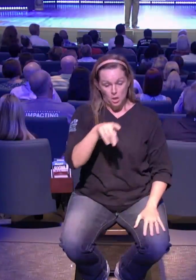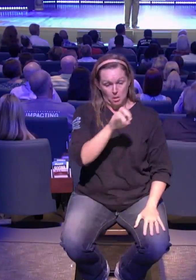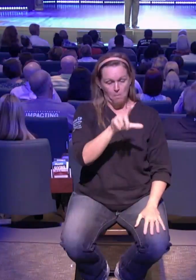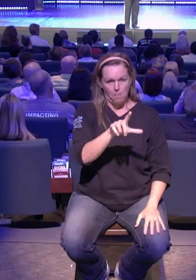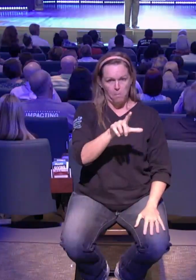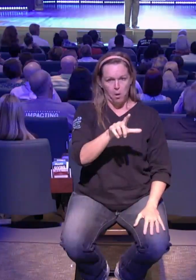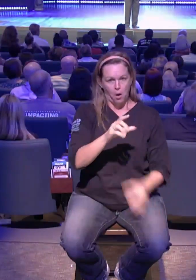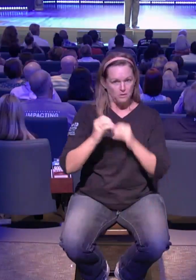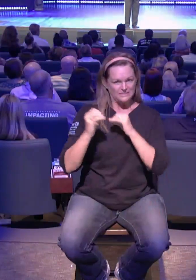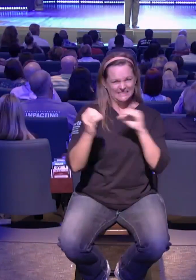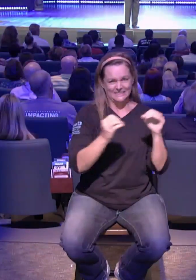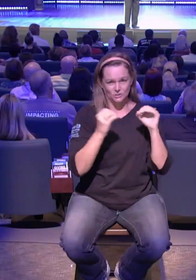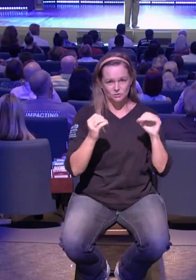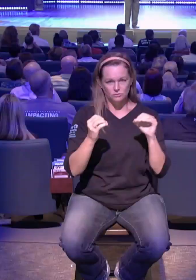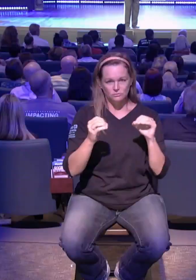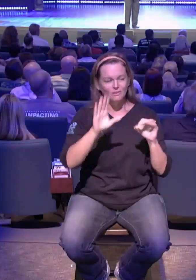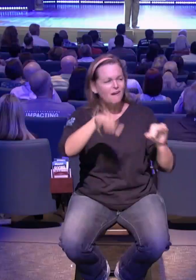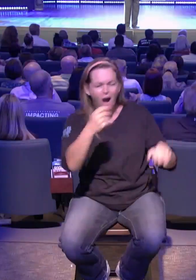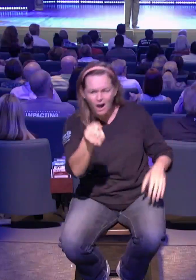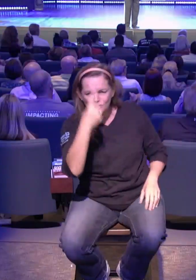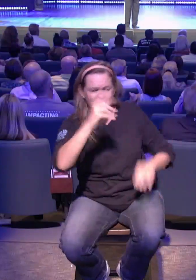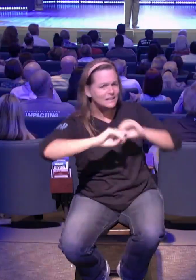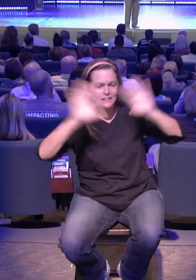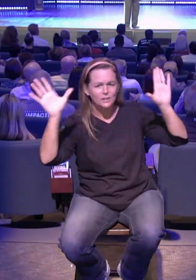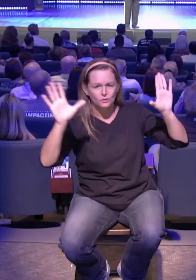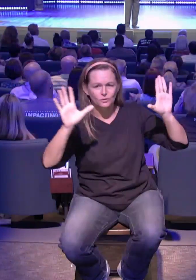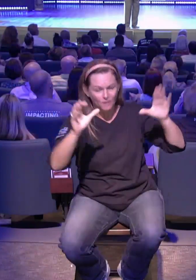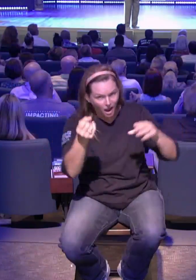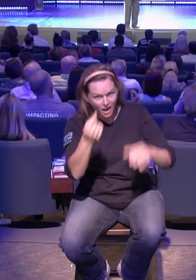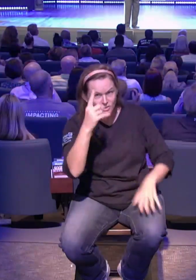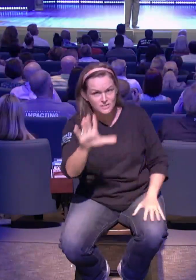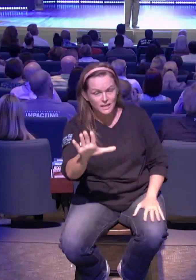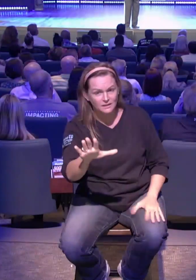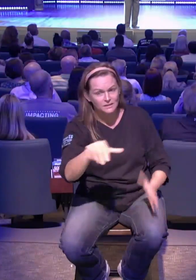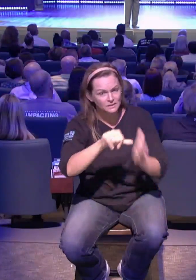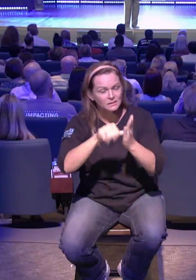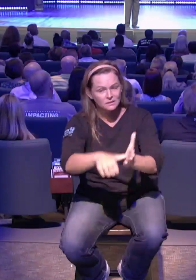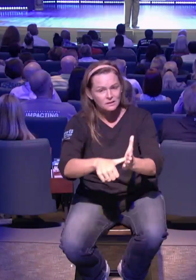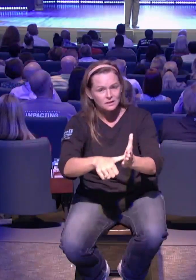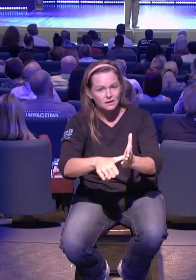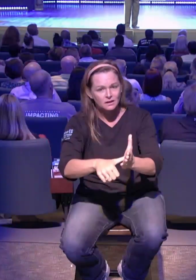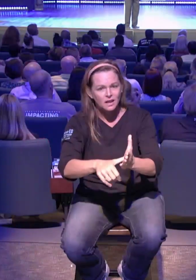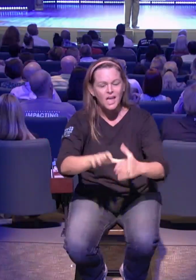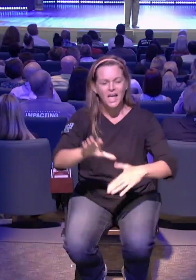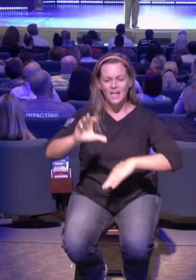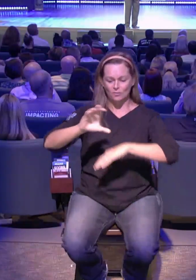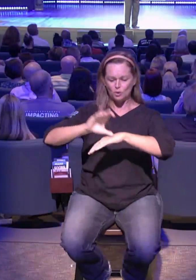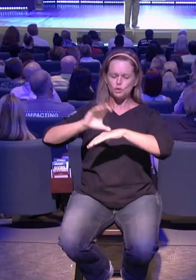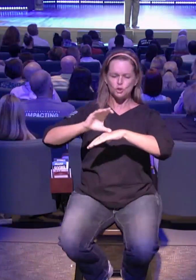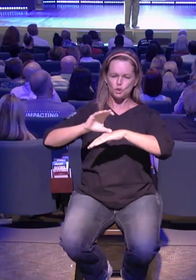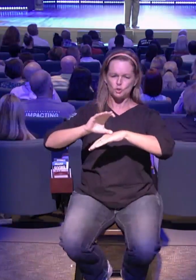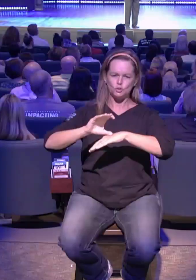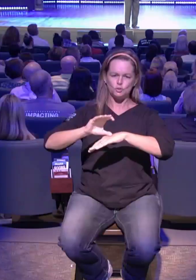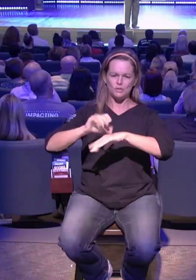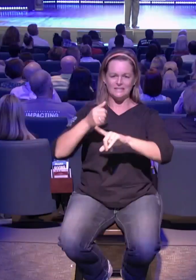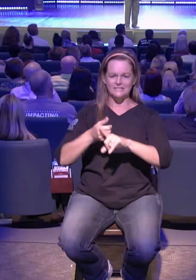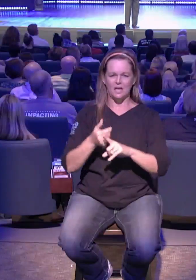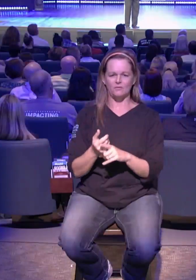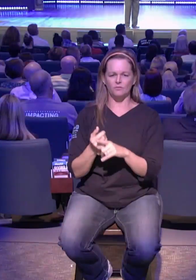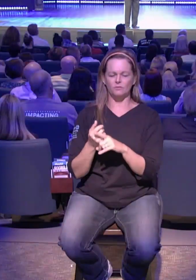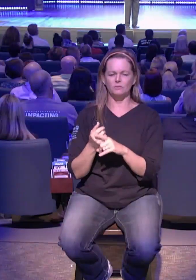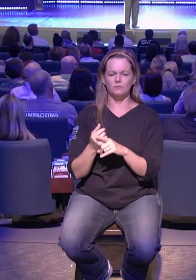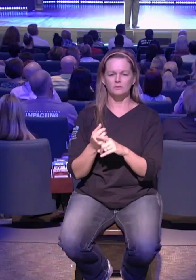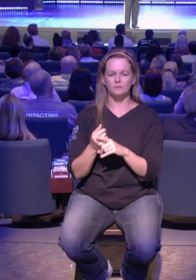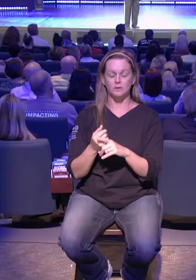everything else into balance in your life. So here's what he says. The church, you see, is not peripheral to is